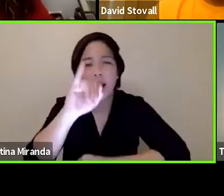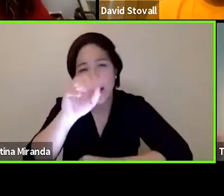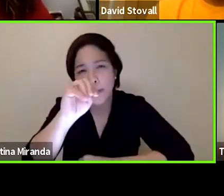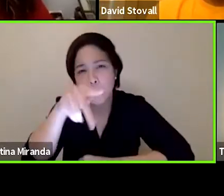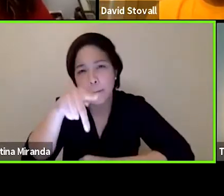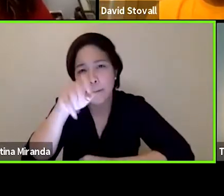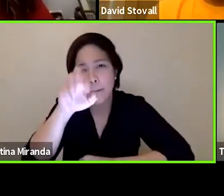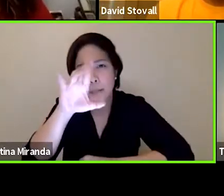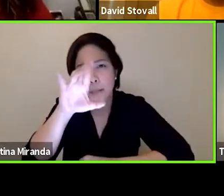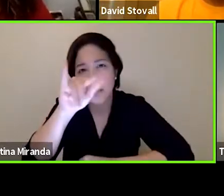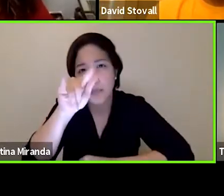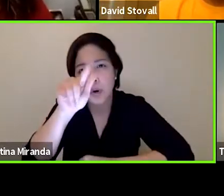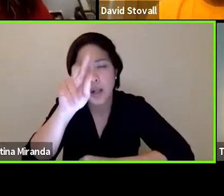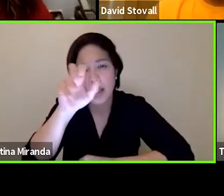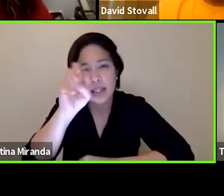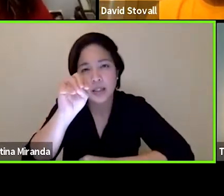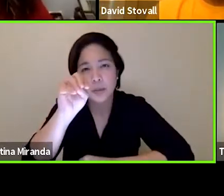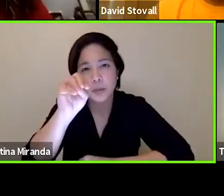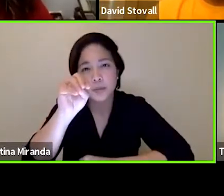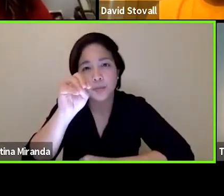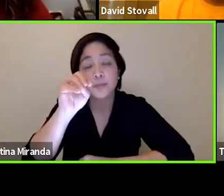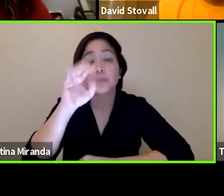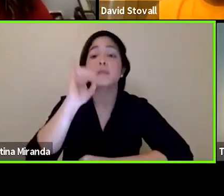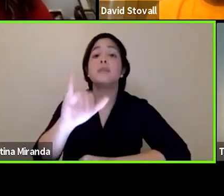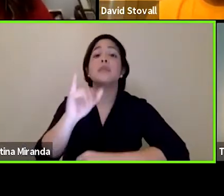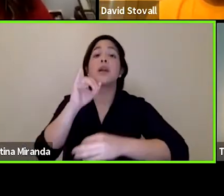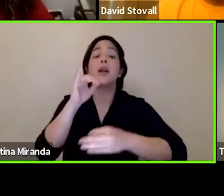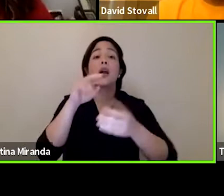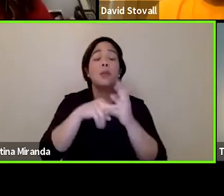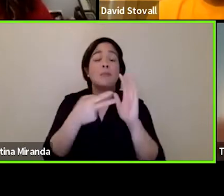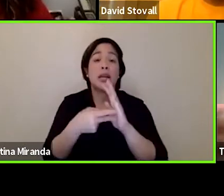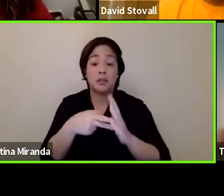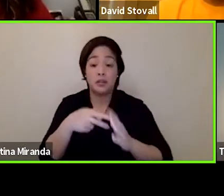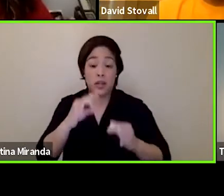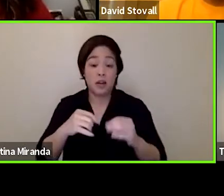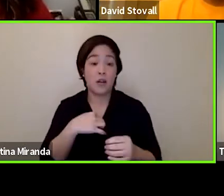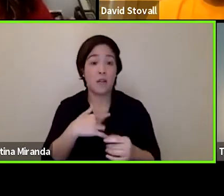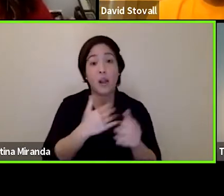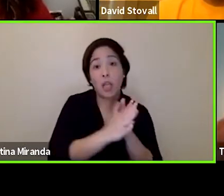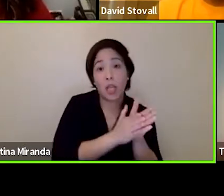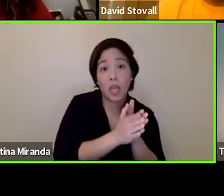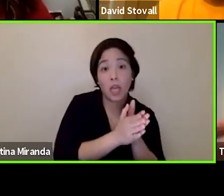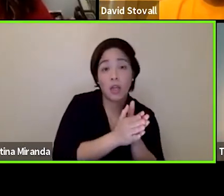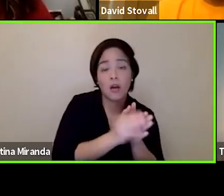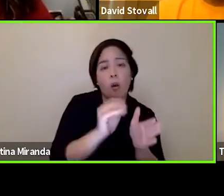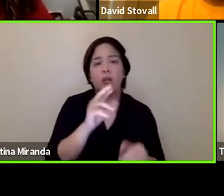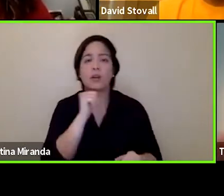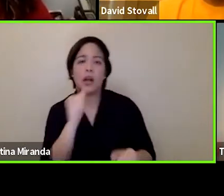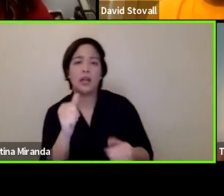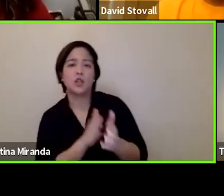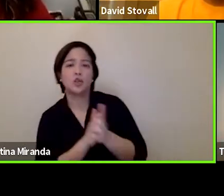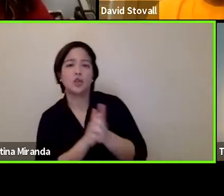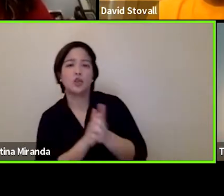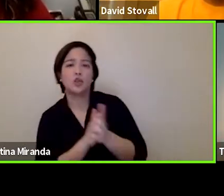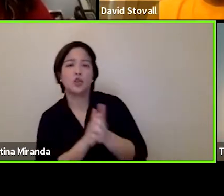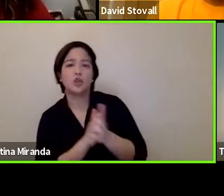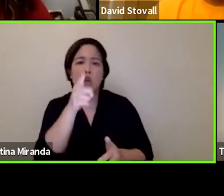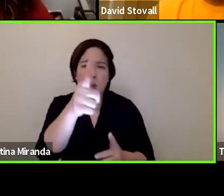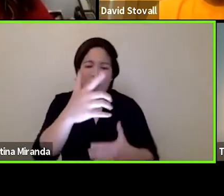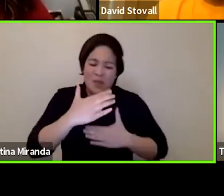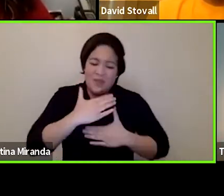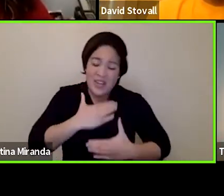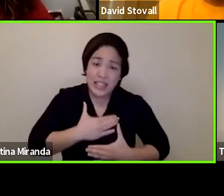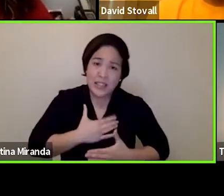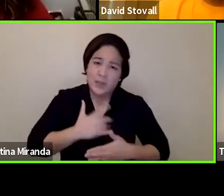The opposite of disinterest would be self-interest. You physically, literally get free